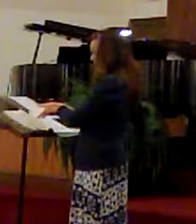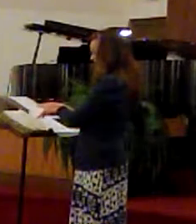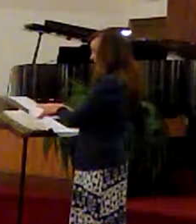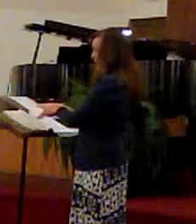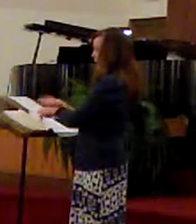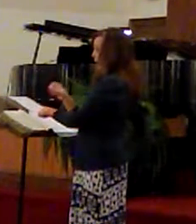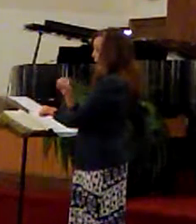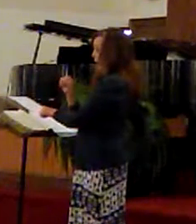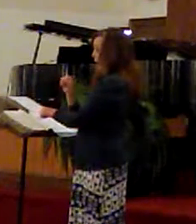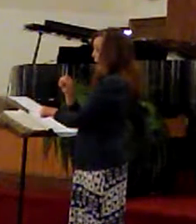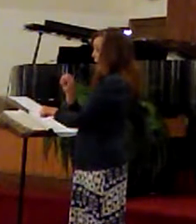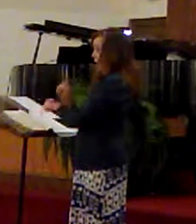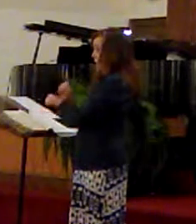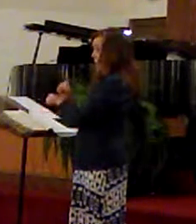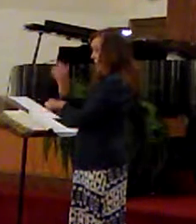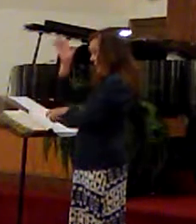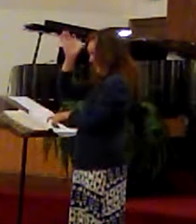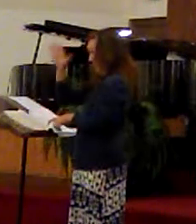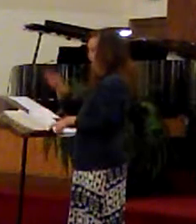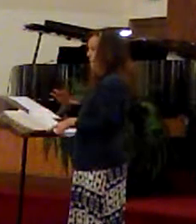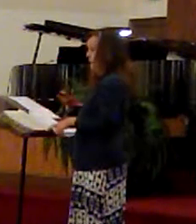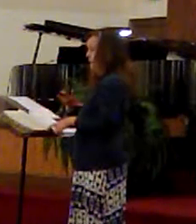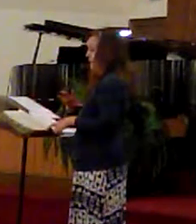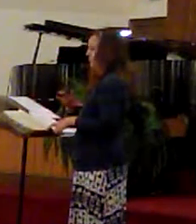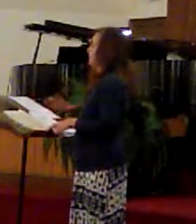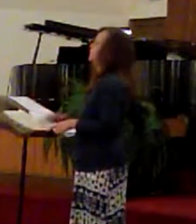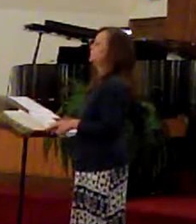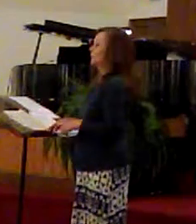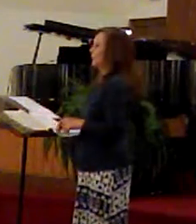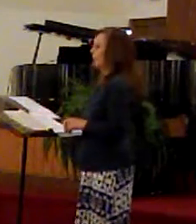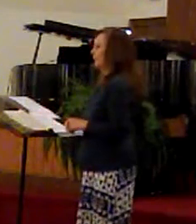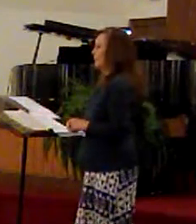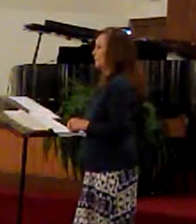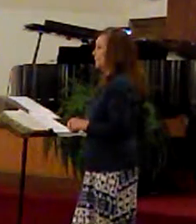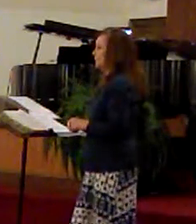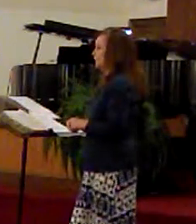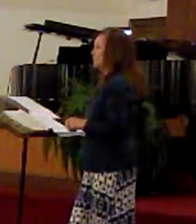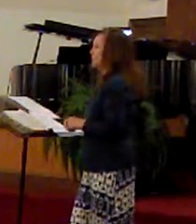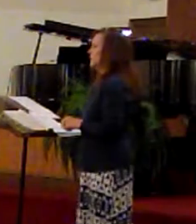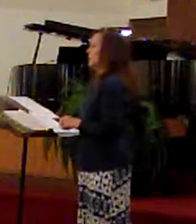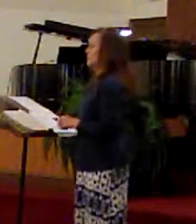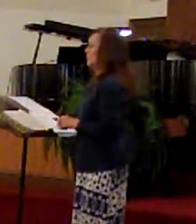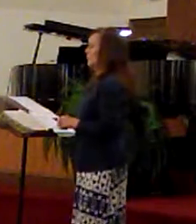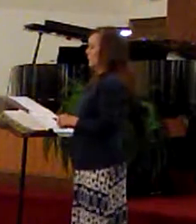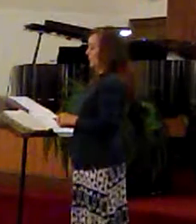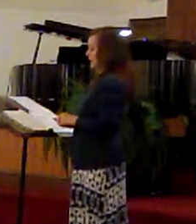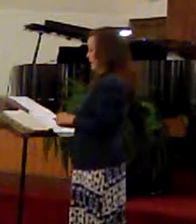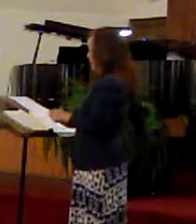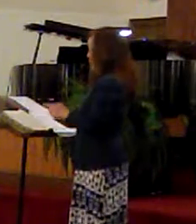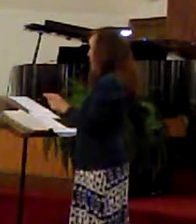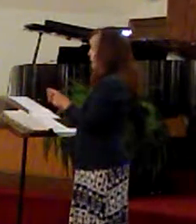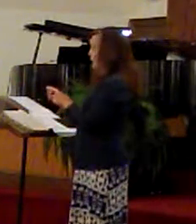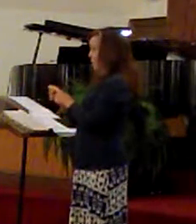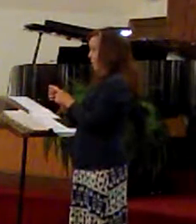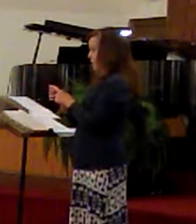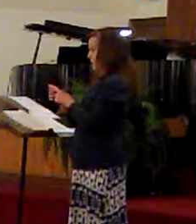To prepare a workman. The scriptures that we study are the word of God.